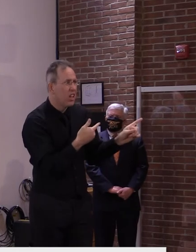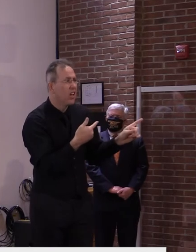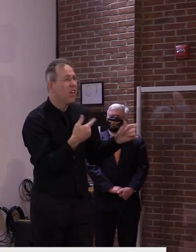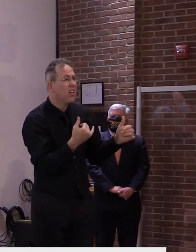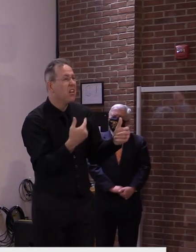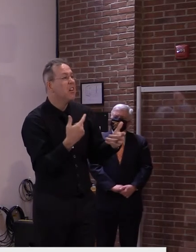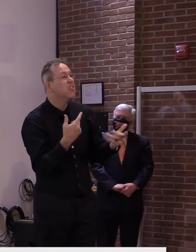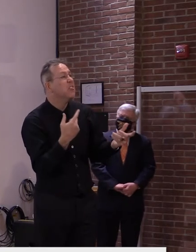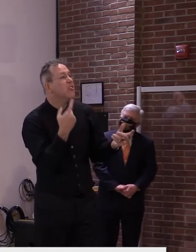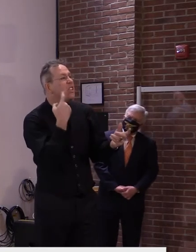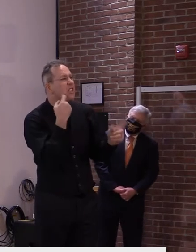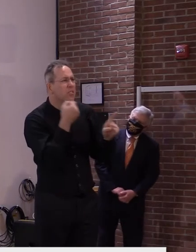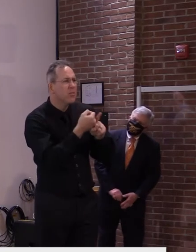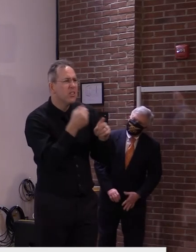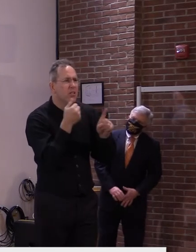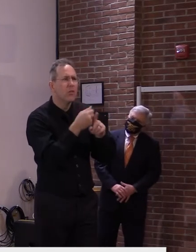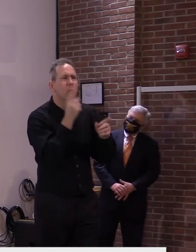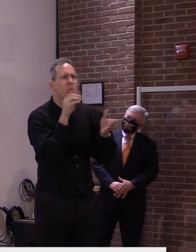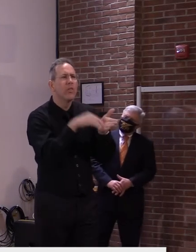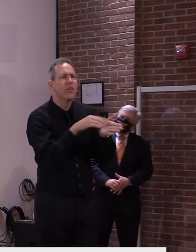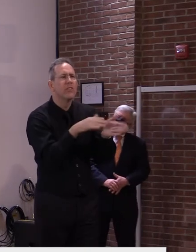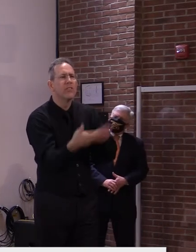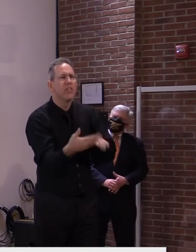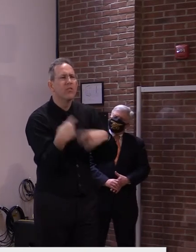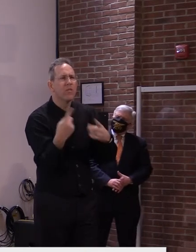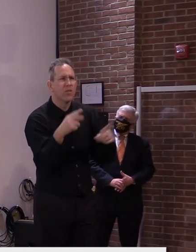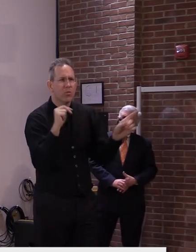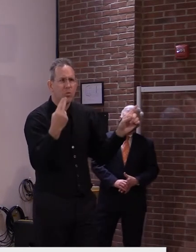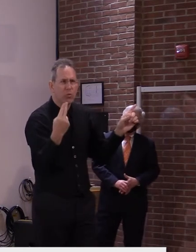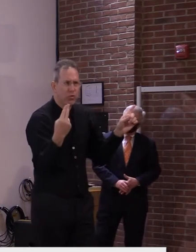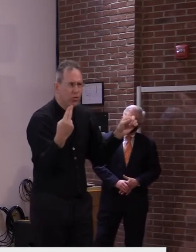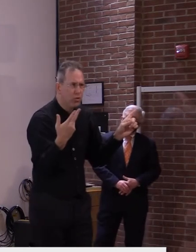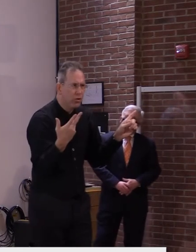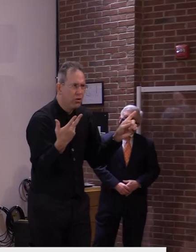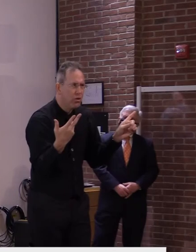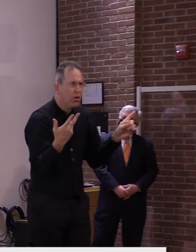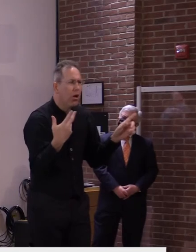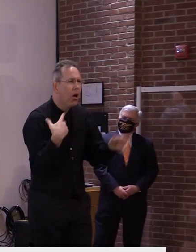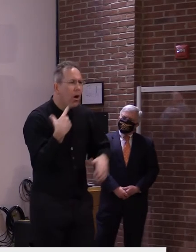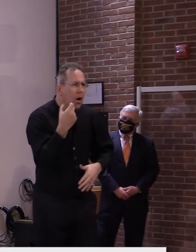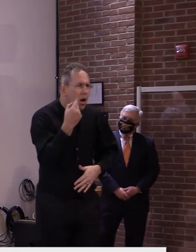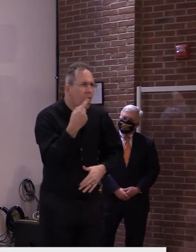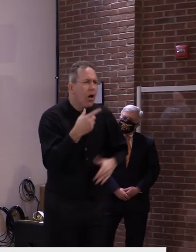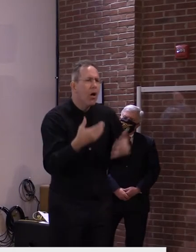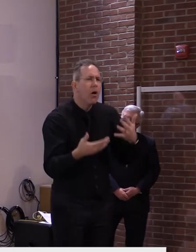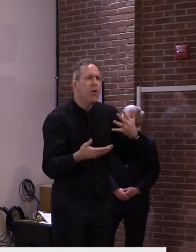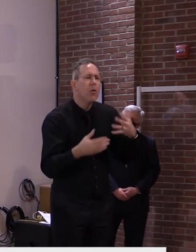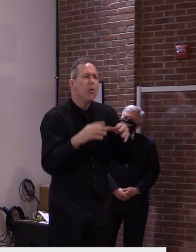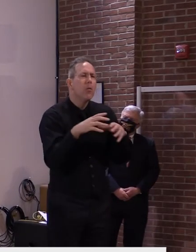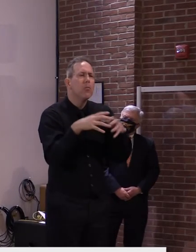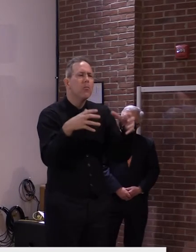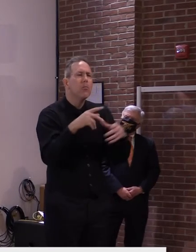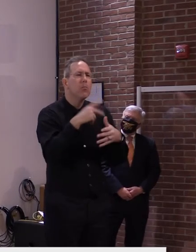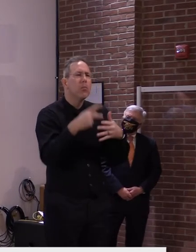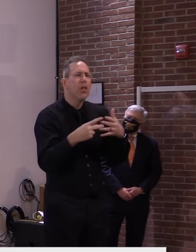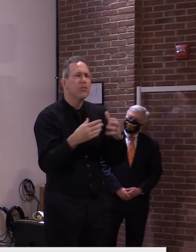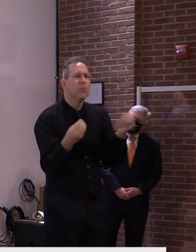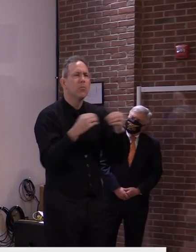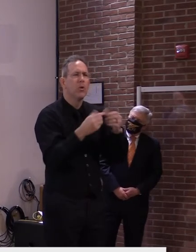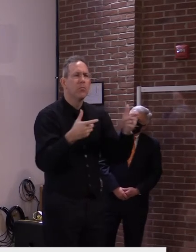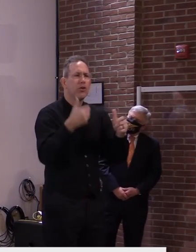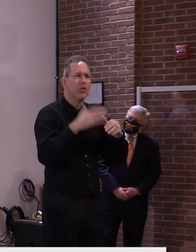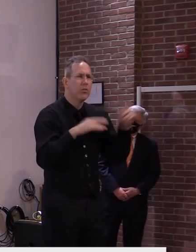deaths in New Hampshire. They're twice our population, so they're five times what